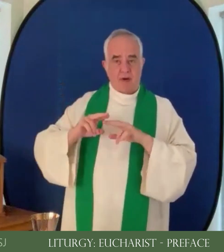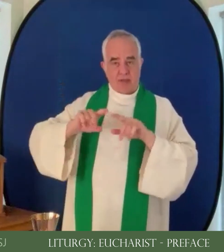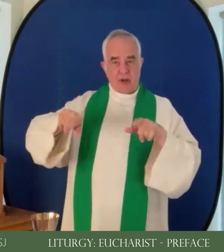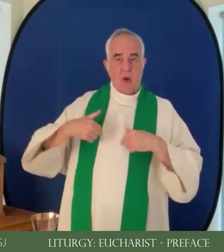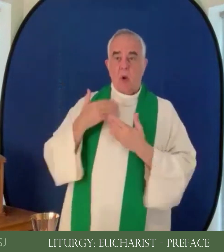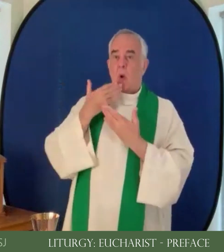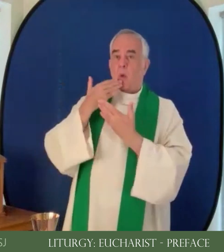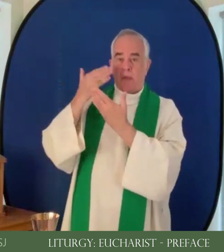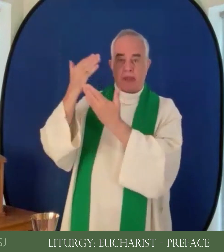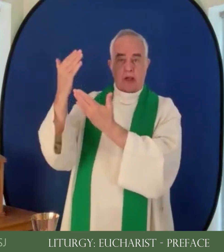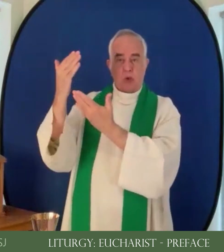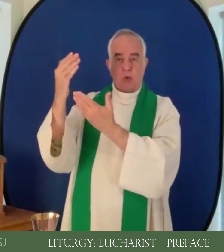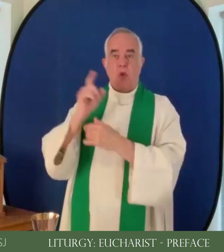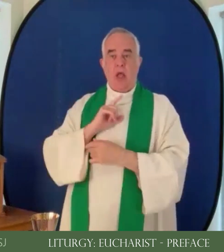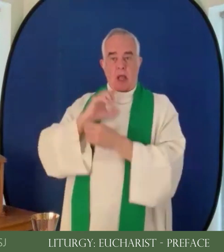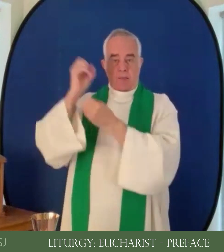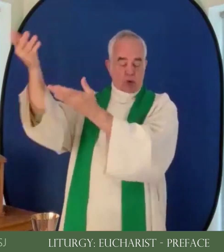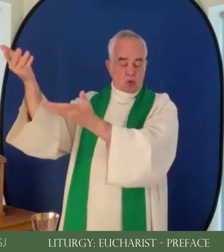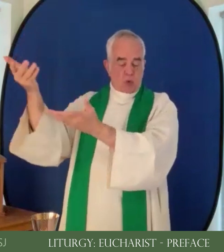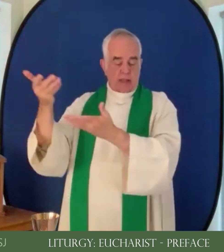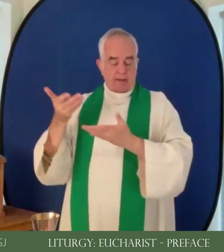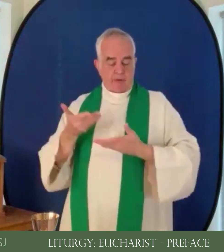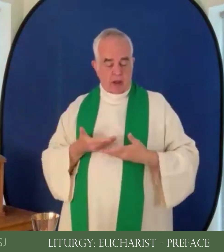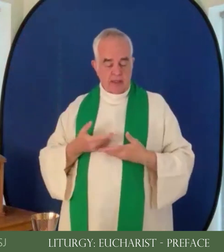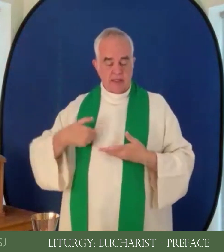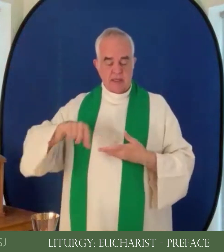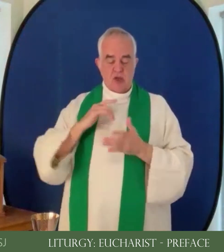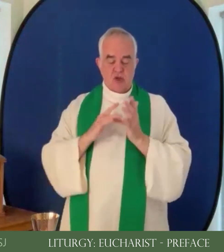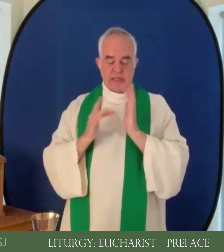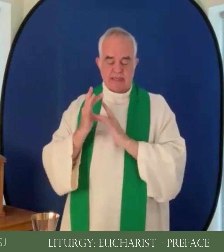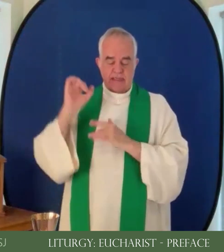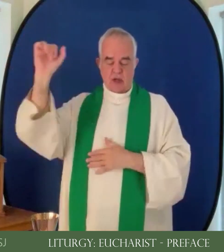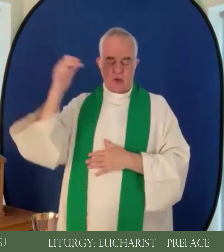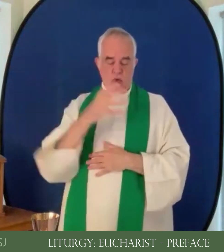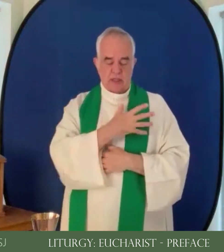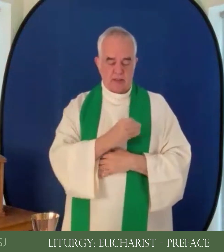Father, we thank you that you give us Jesus, your Son.